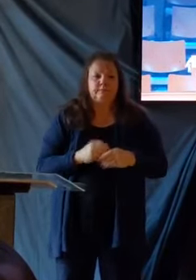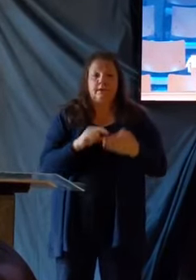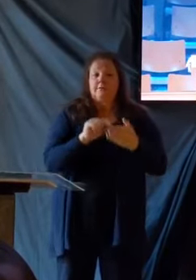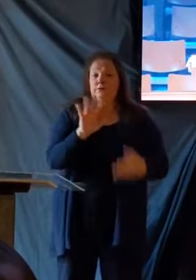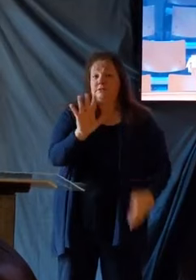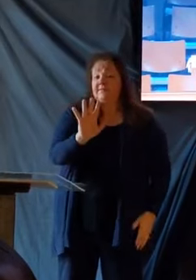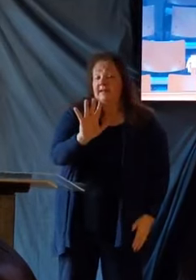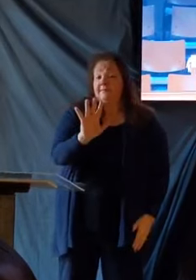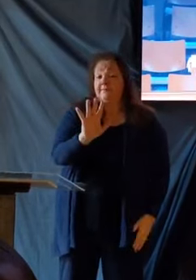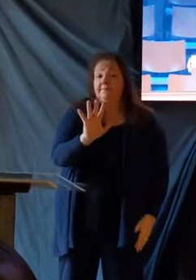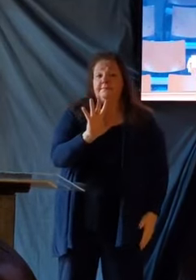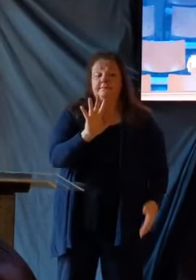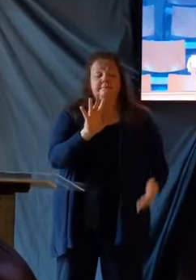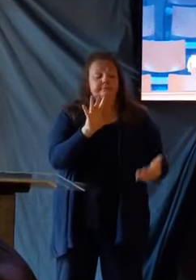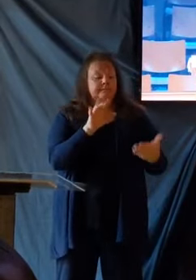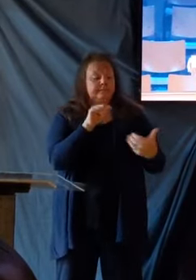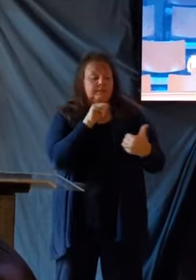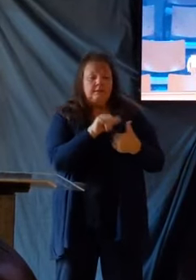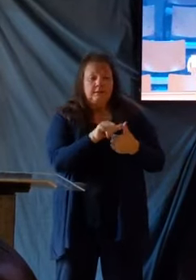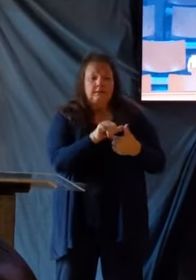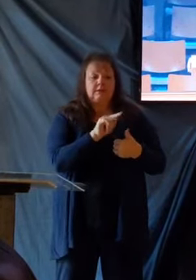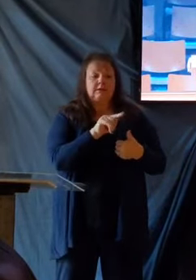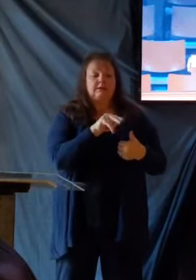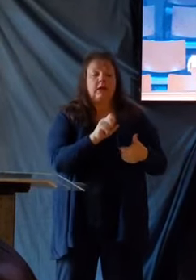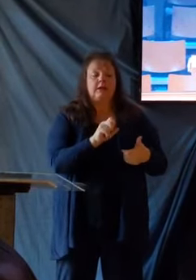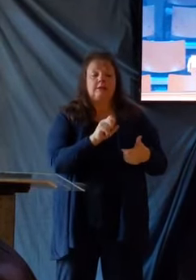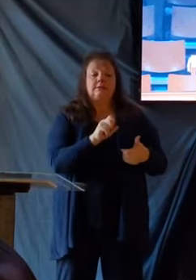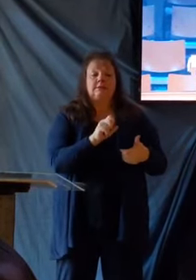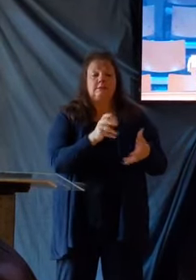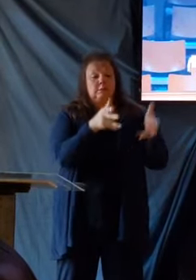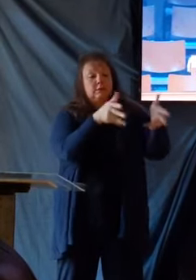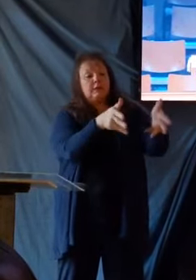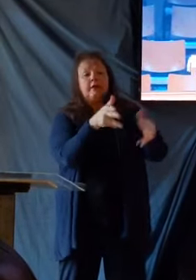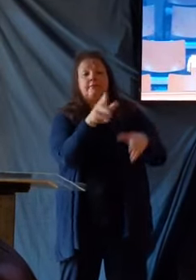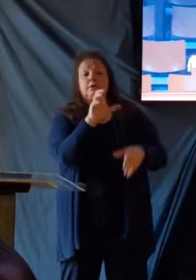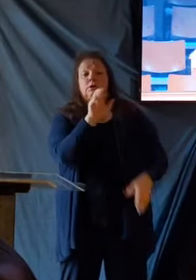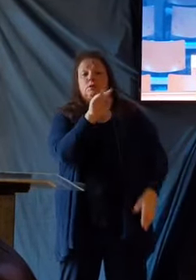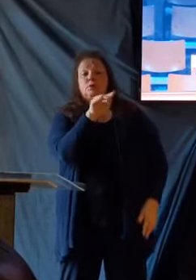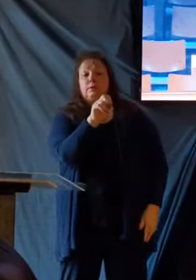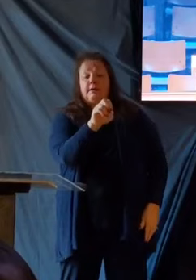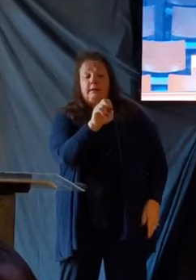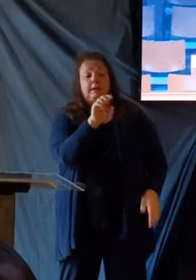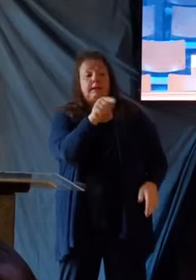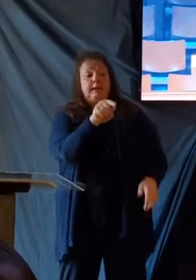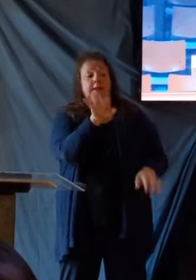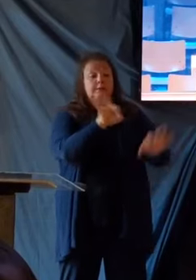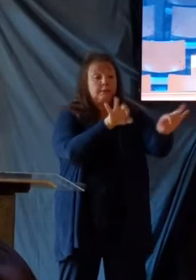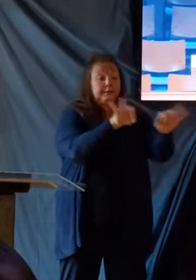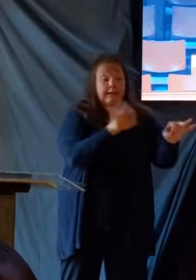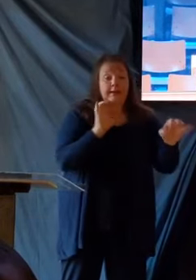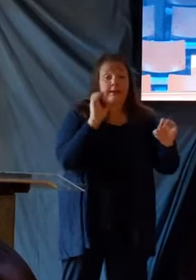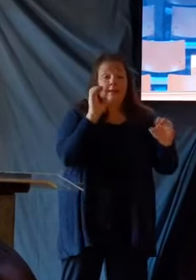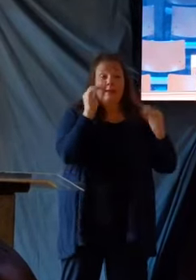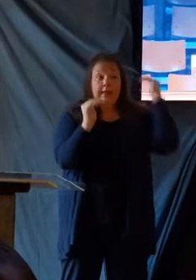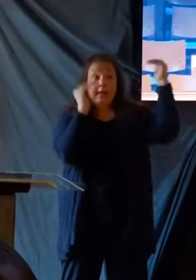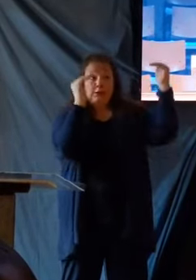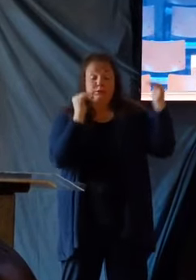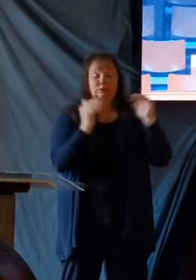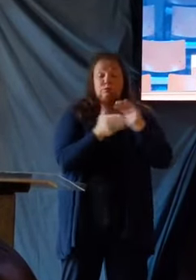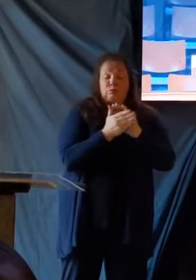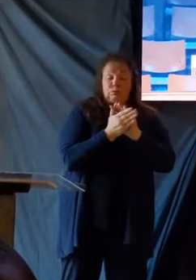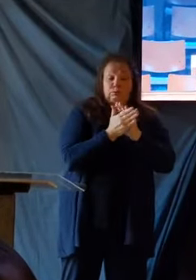Verse 5, he gets into the letter. Titus was left at Crete to appoint elders to oversee the flock of